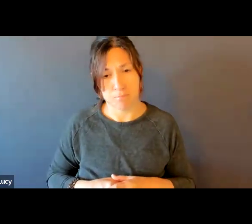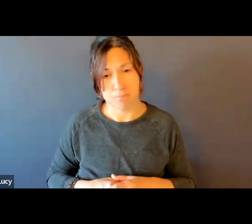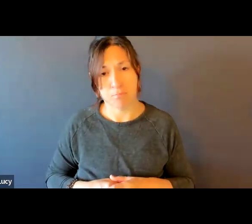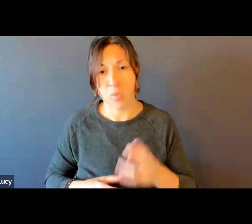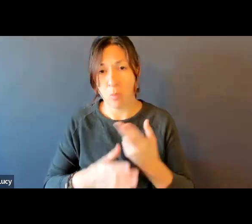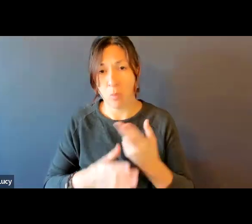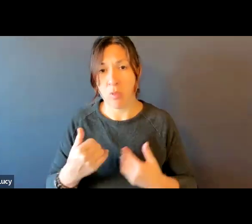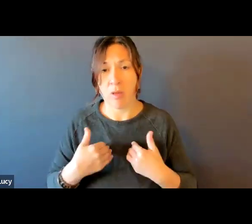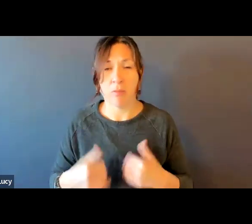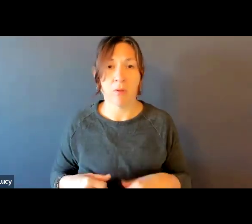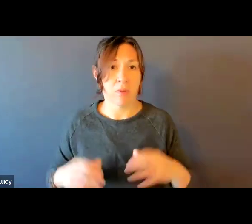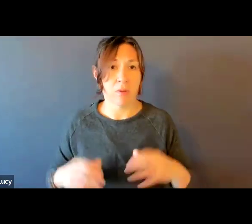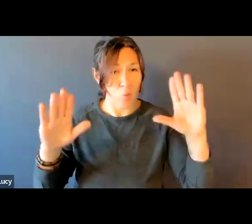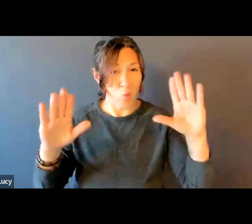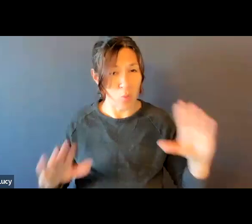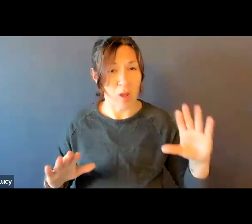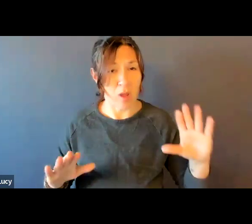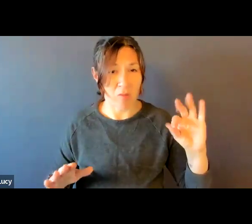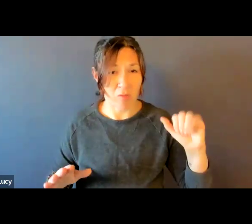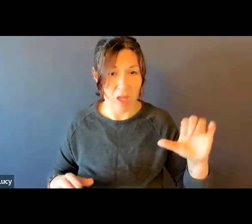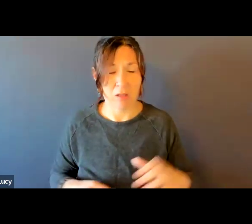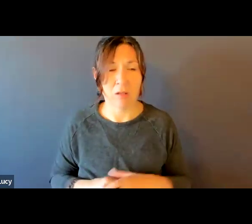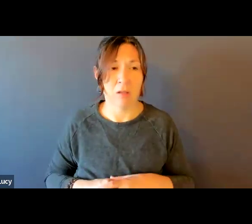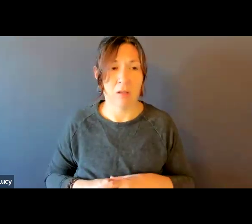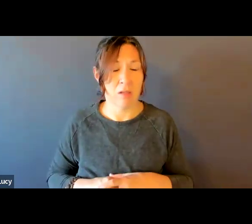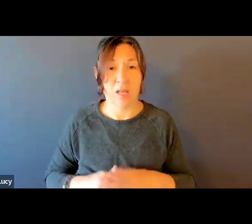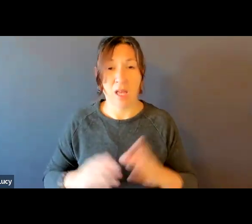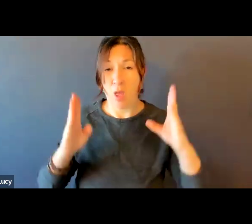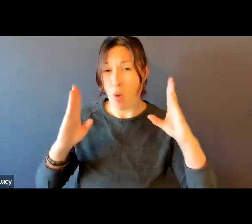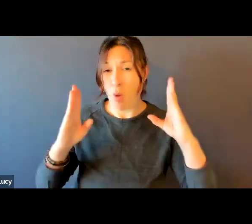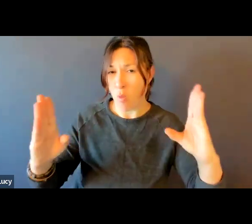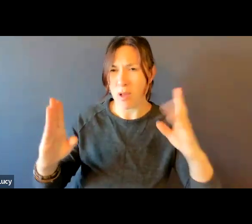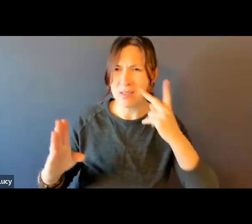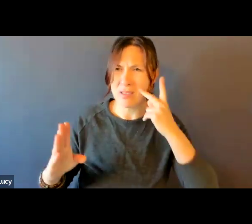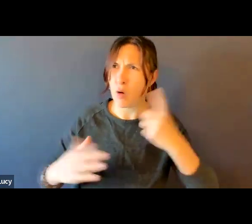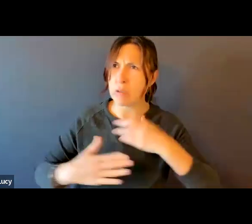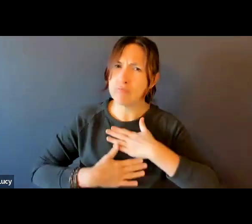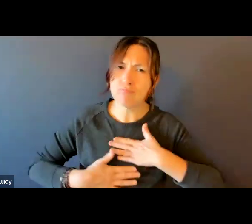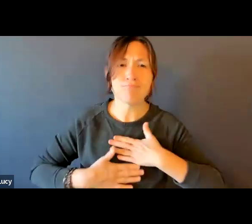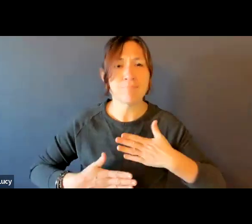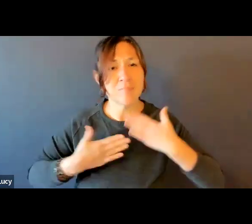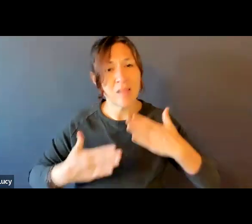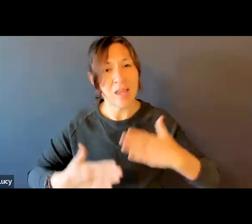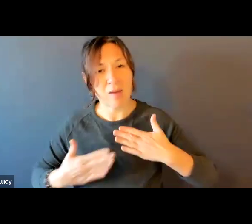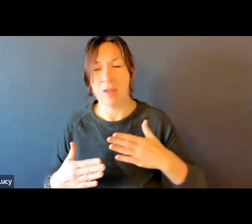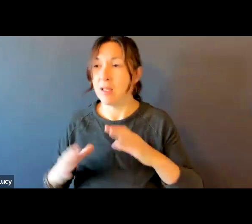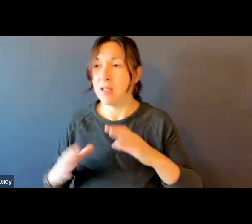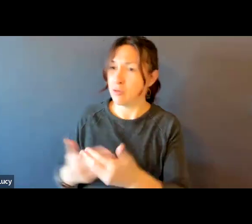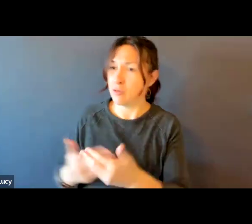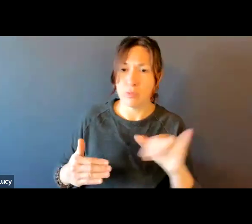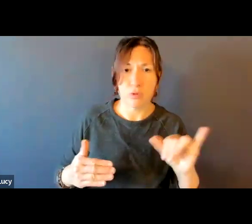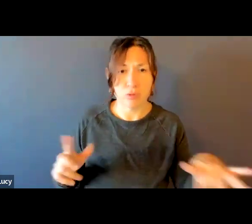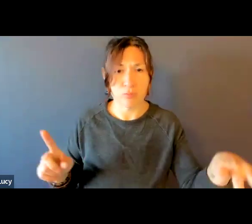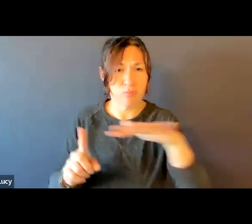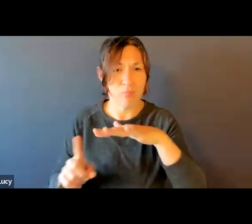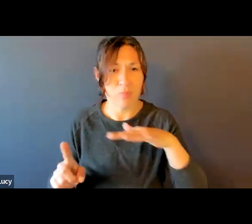fantastic faculty, and a feeling of joy in their hallways and classrooms. Both are great learning environments. I